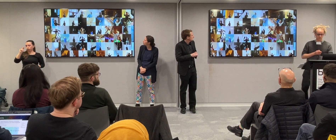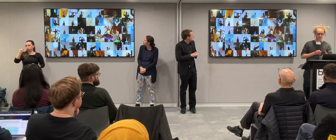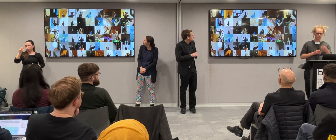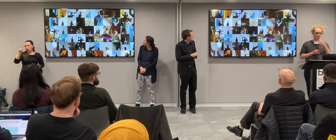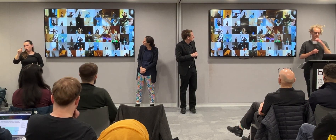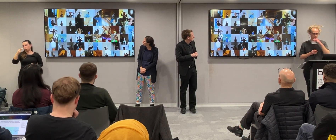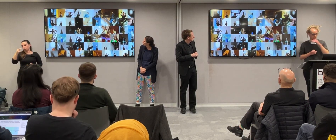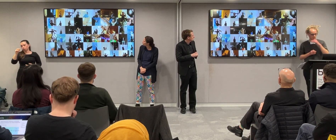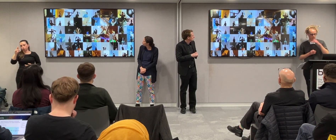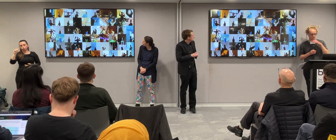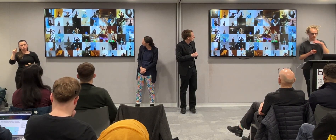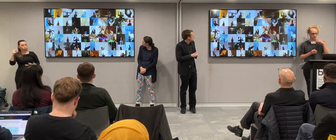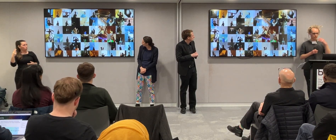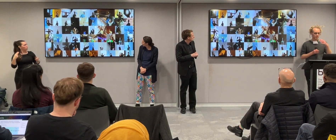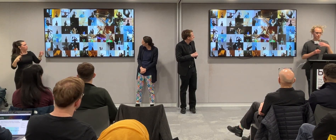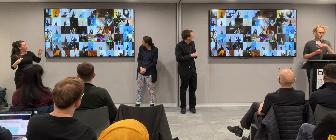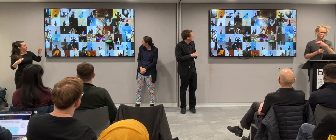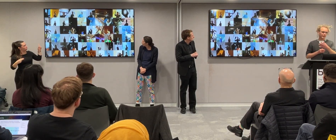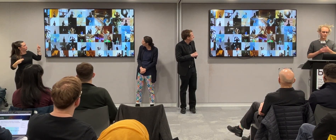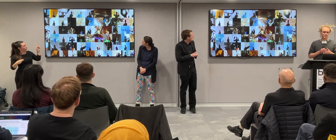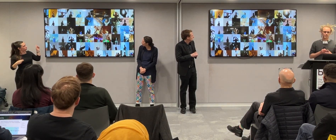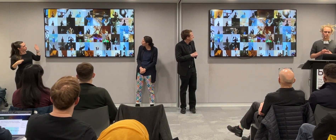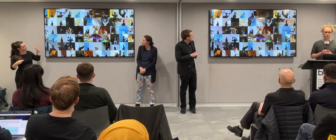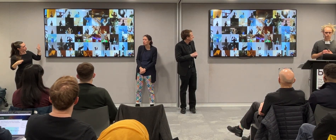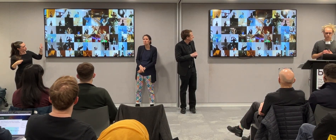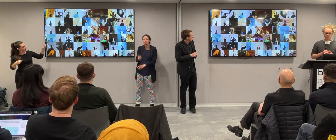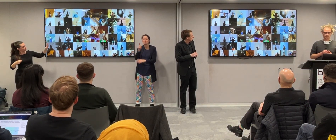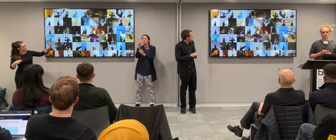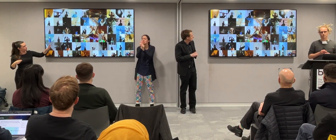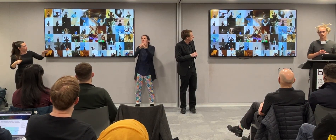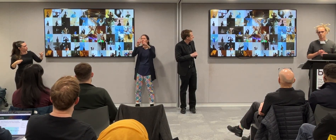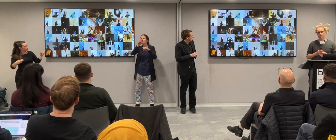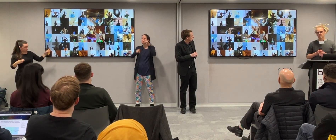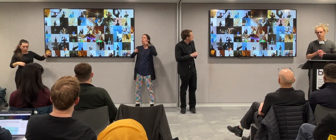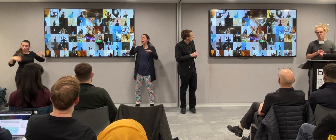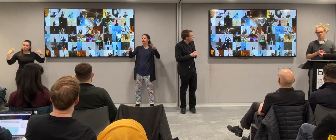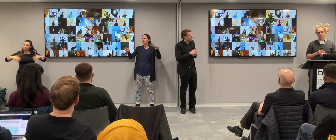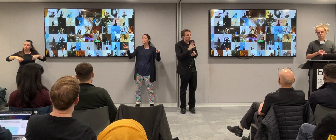And here you see kind of you get an idea of the variety of